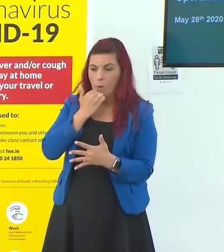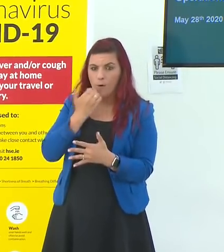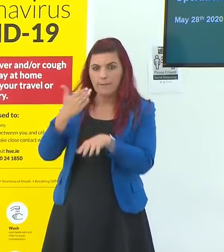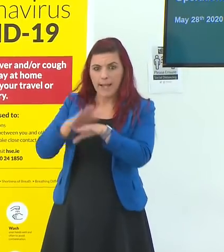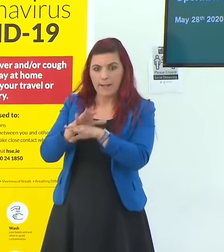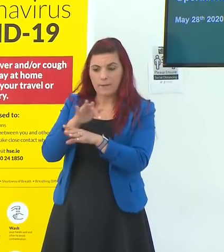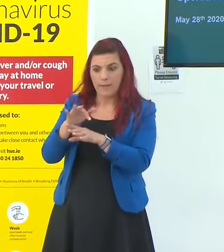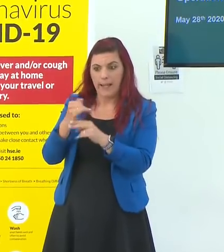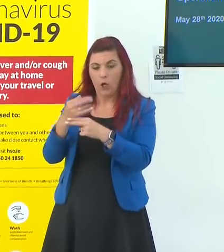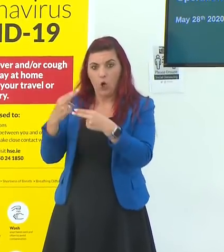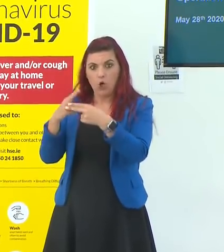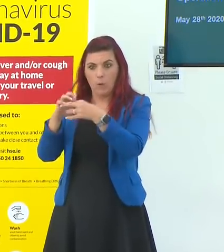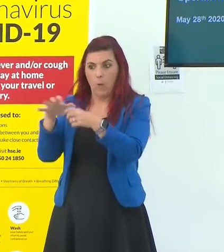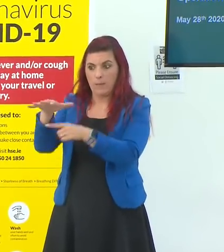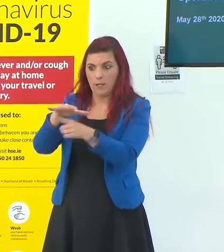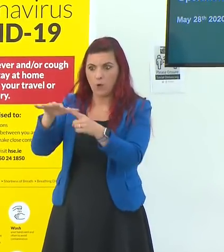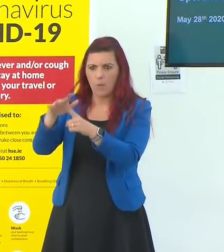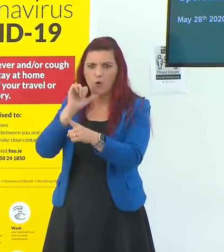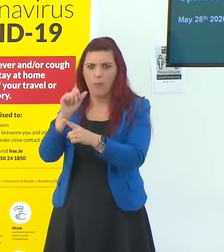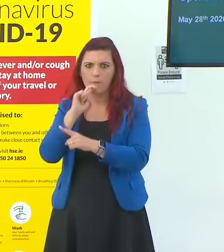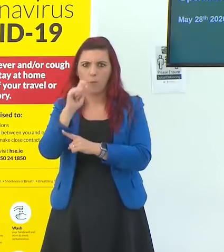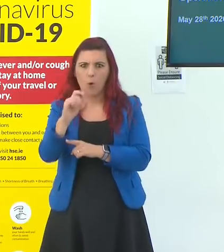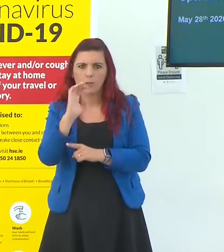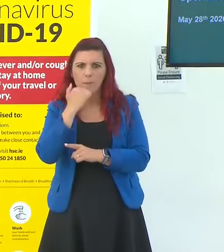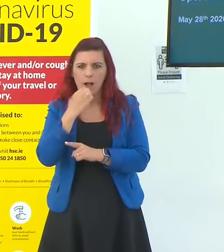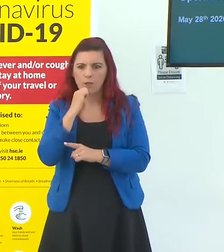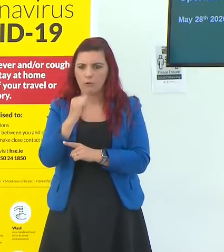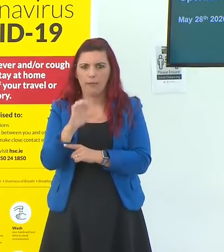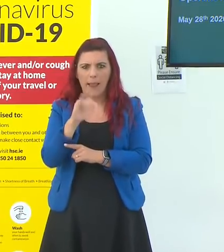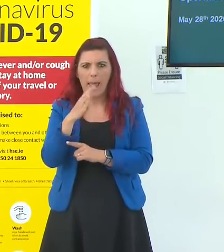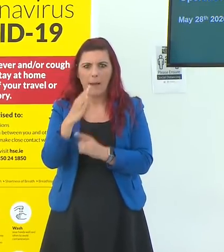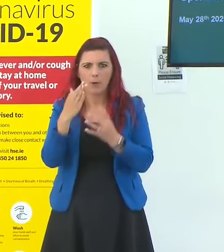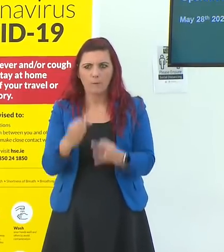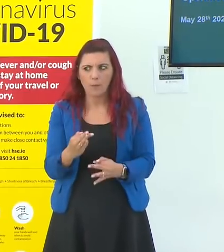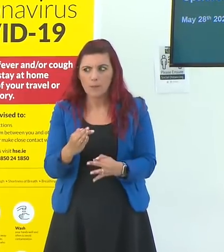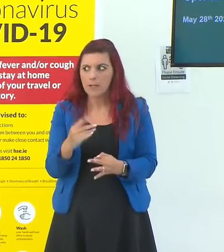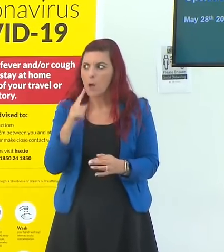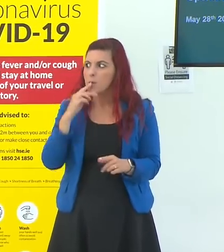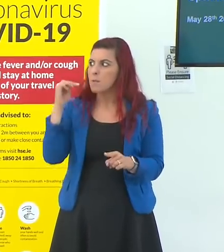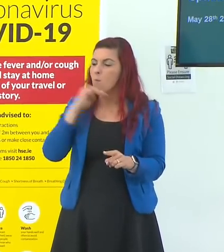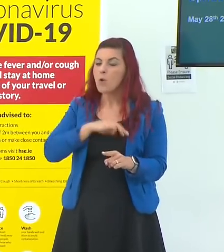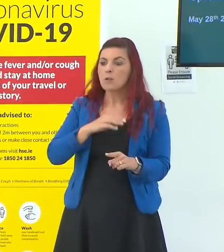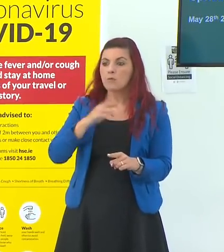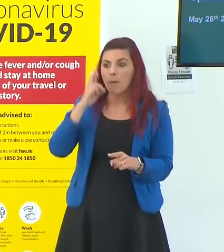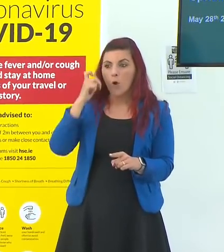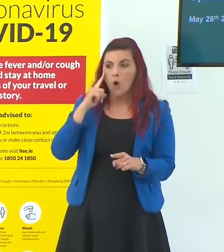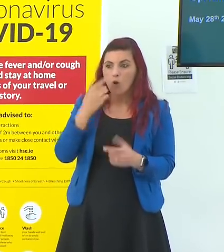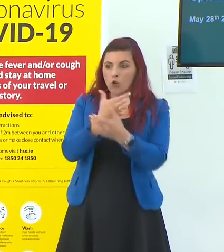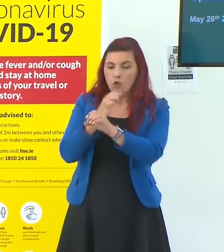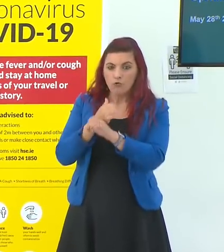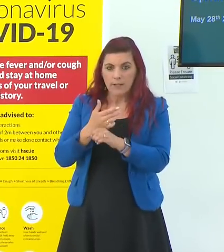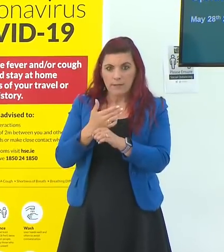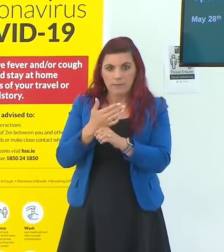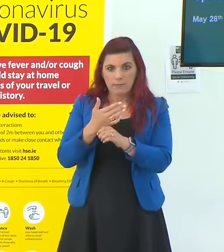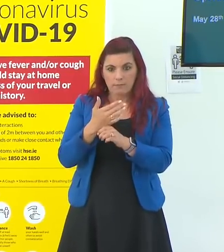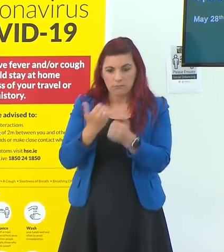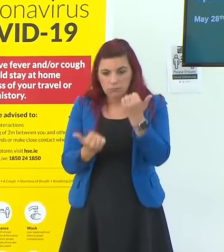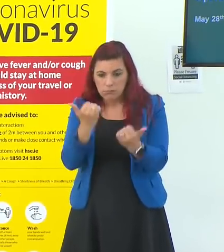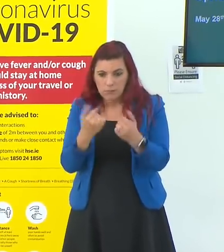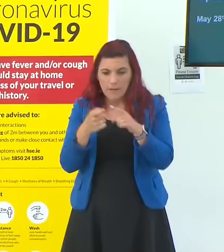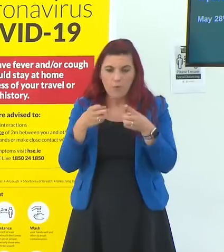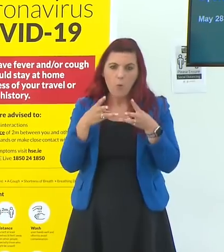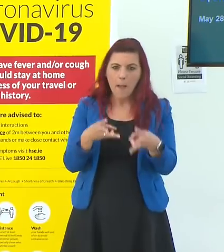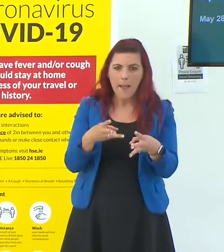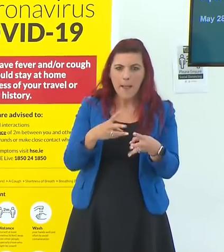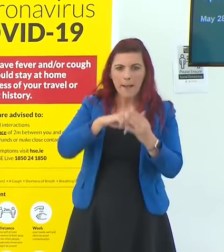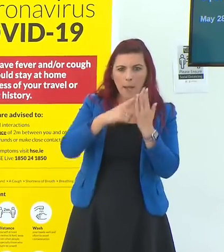setting. Now, what's important for us to realise is not just that those countries measure differently, but it also, if you compare countries, you have